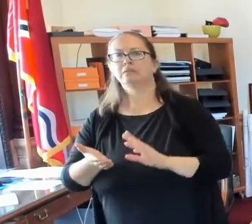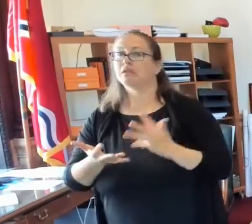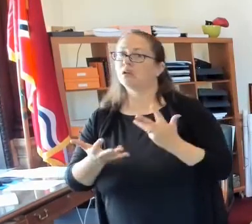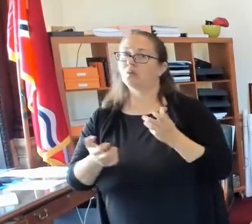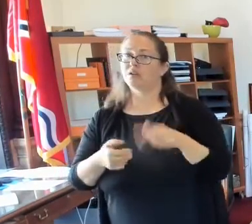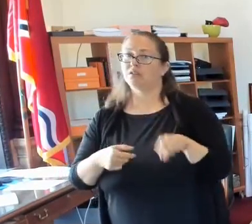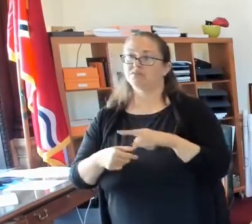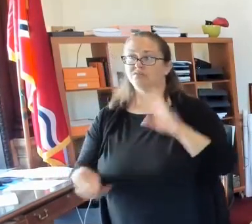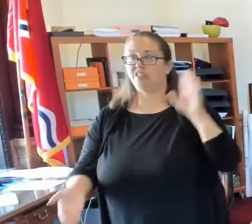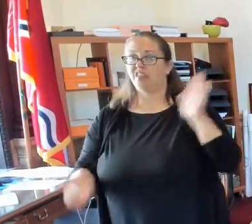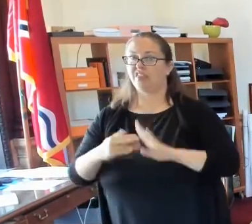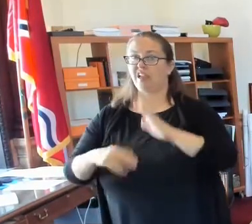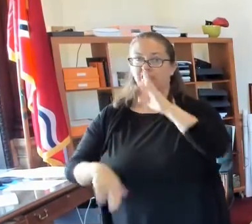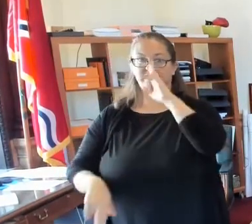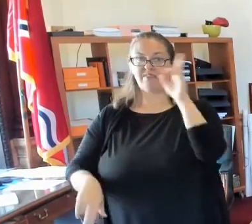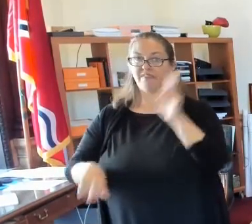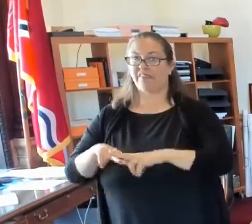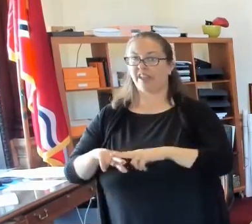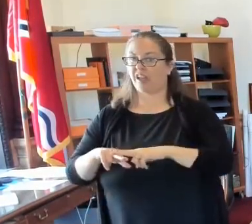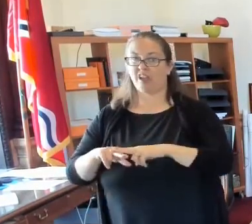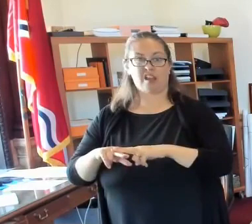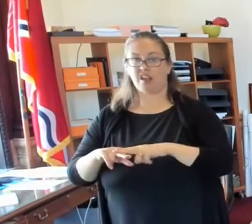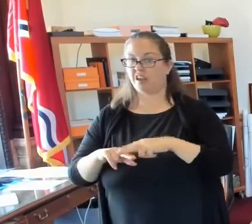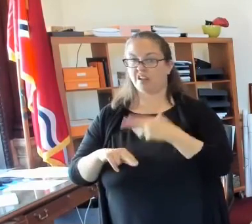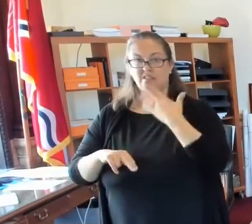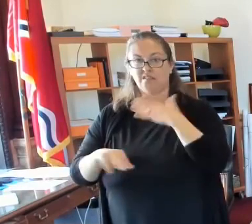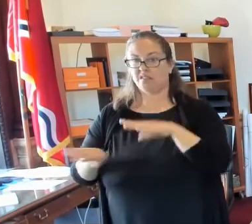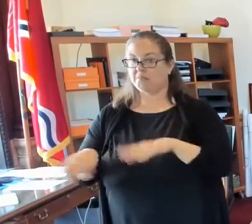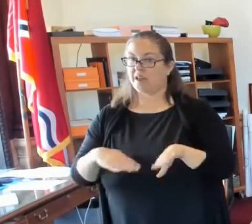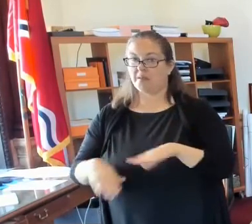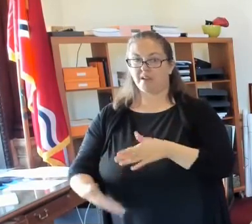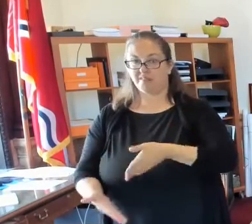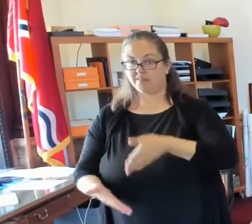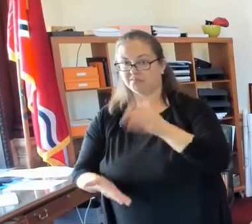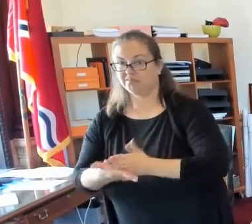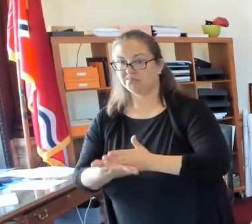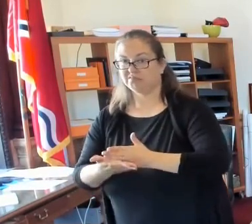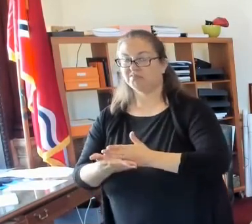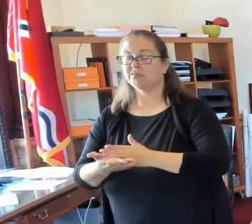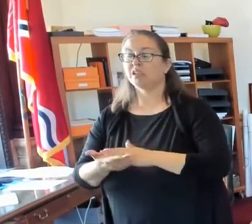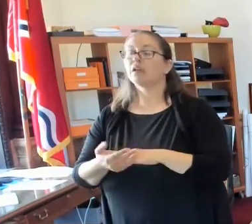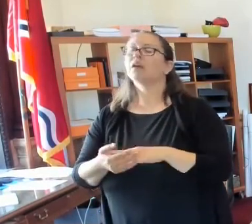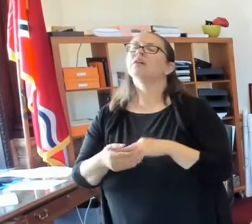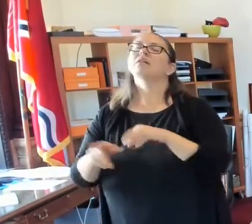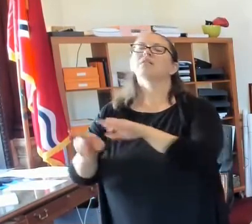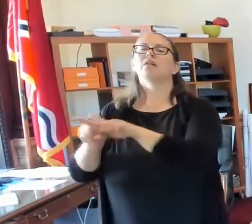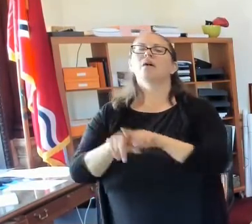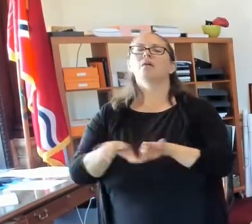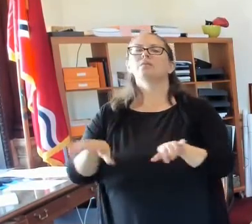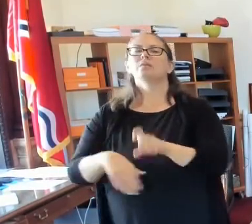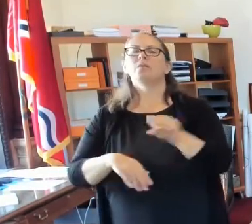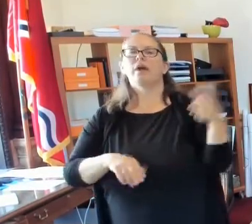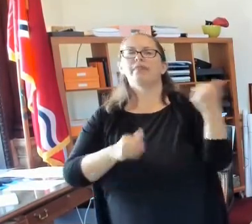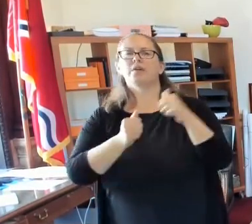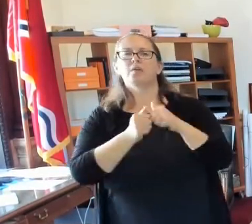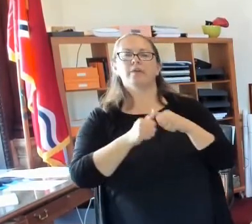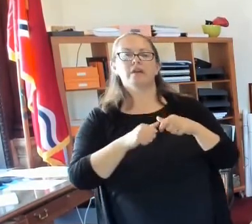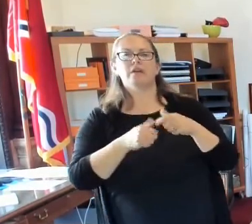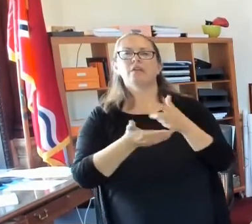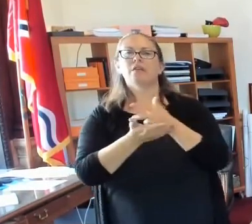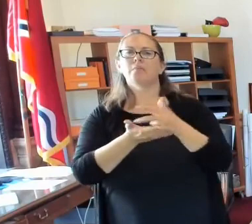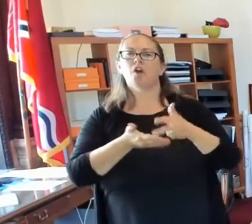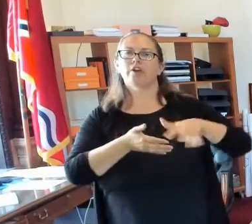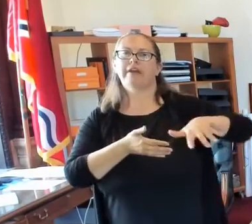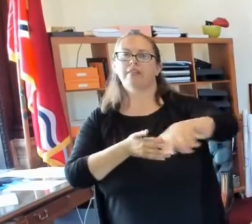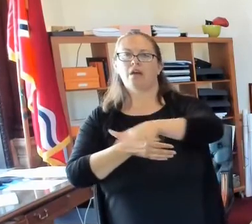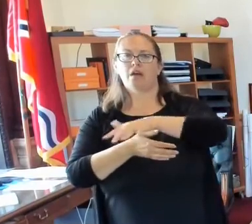this bad behavior that has been going on. We are also taking some actions with some surface parking lots